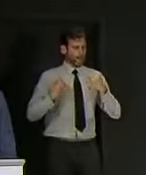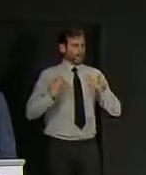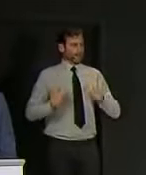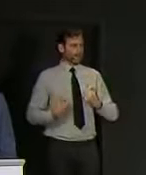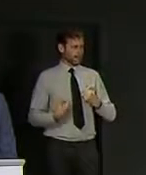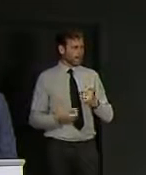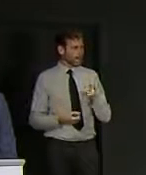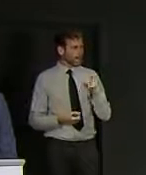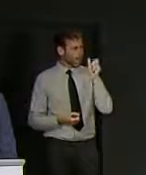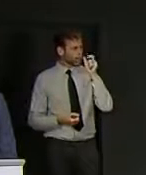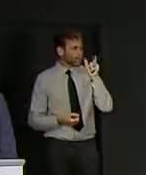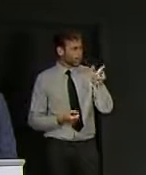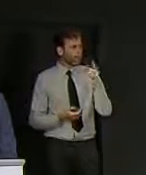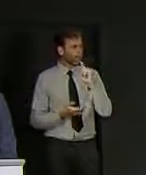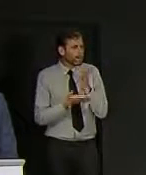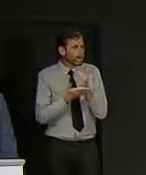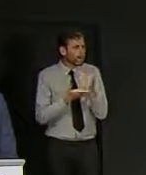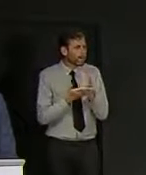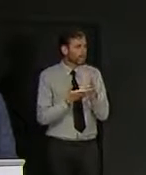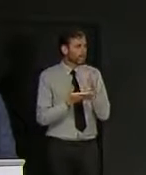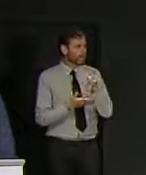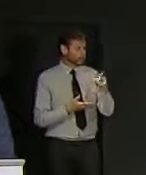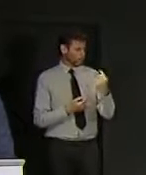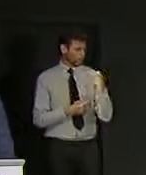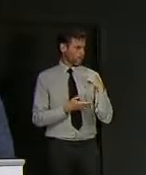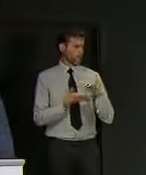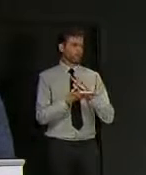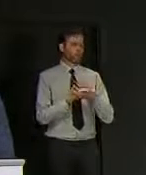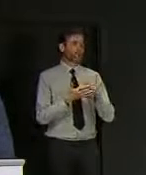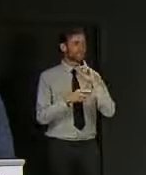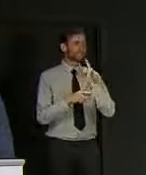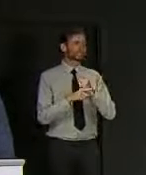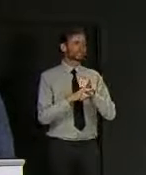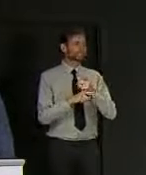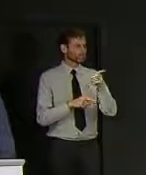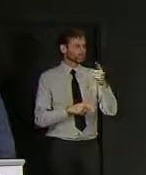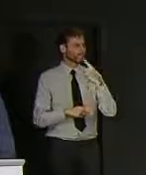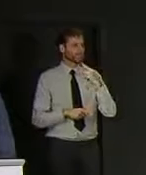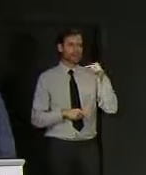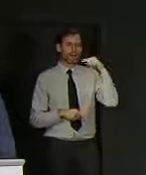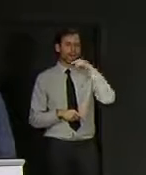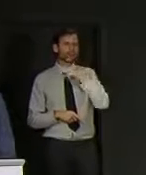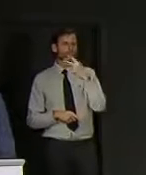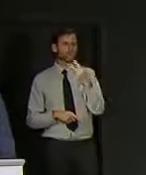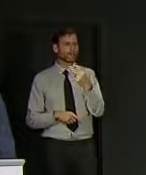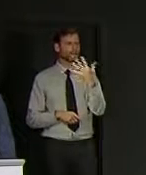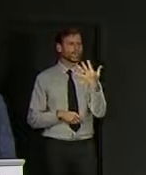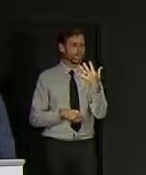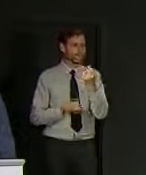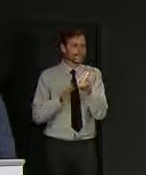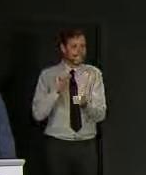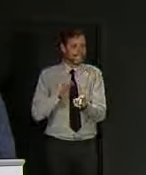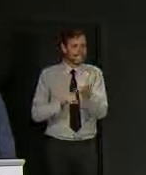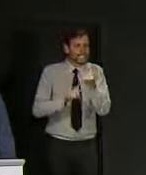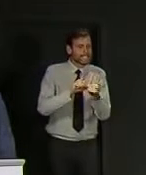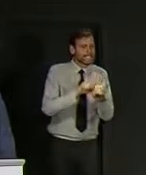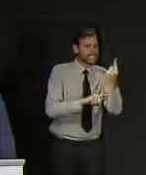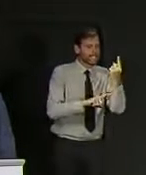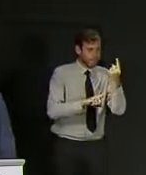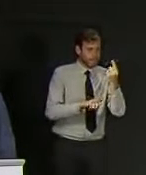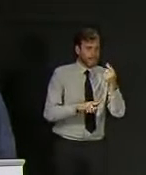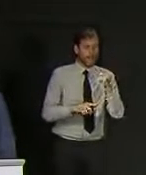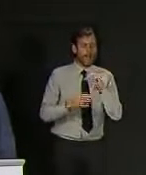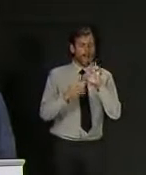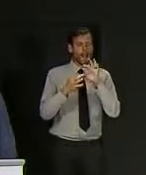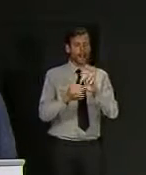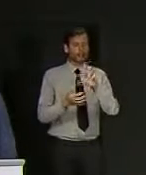verifying data and things, but the answer you gave on Thursday, you said there was 125 incidents involving COVID